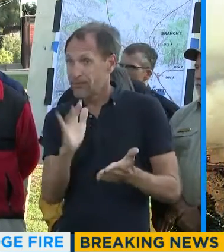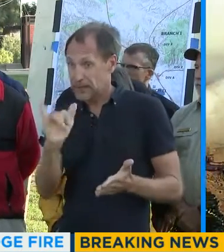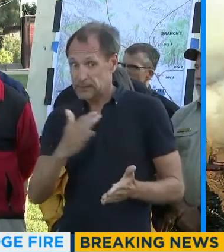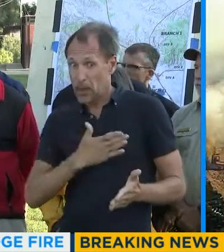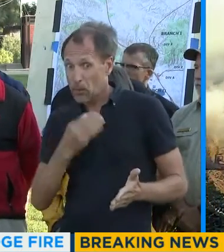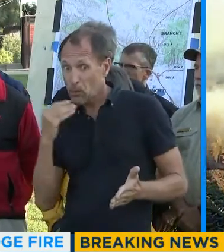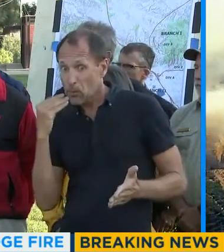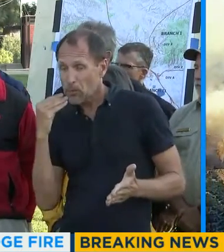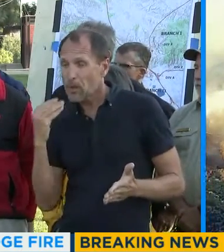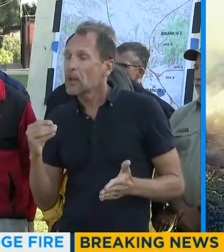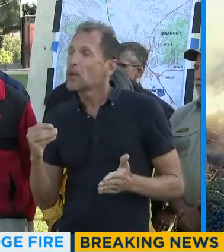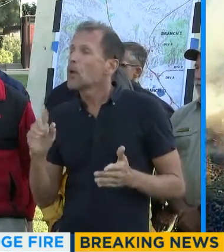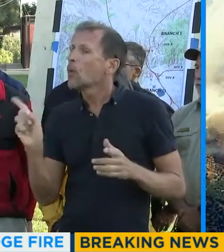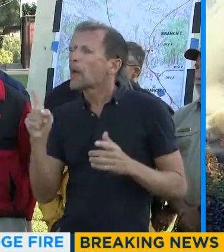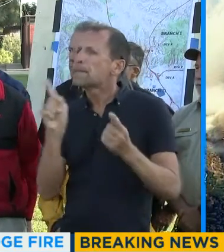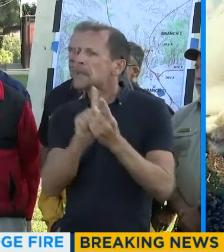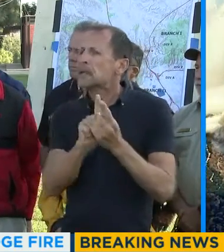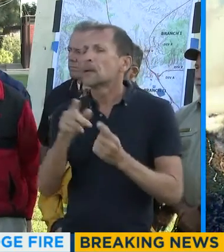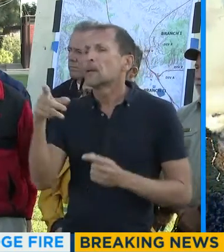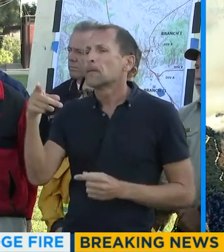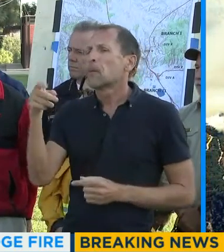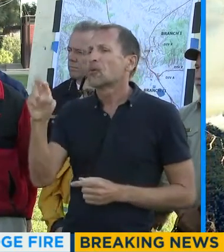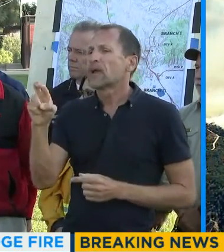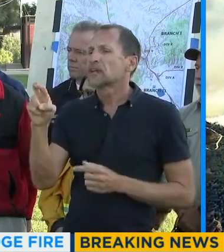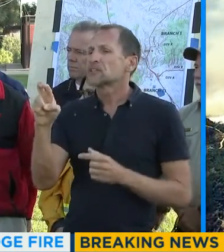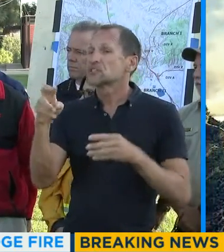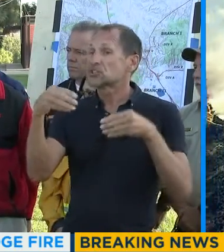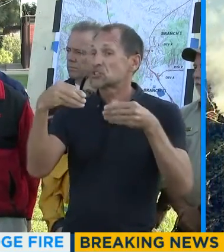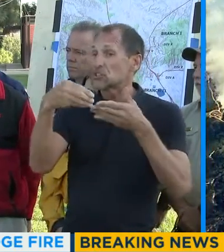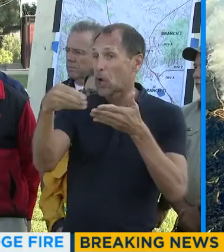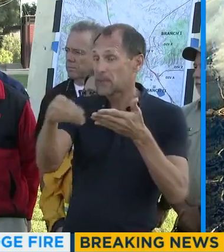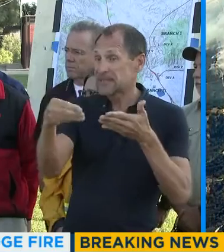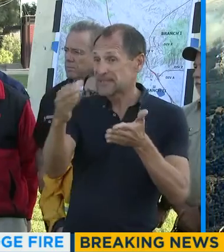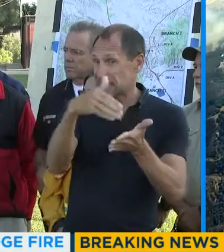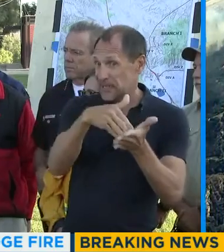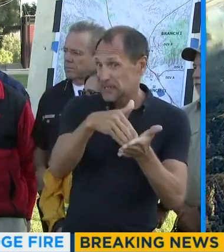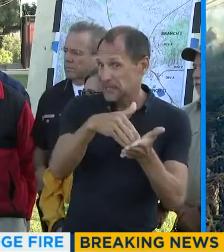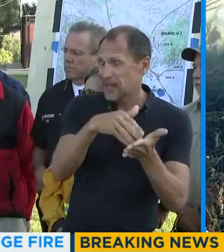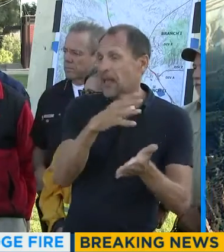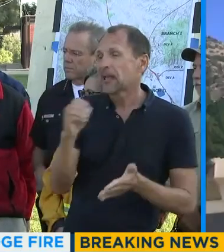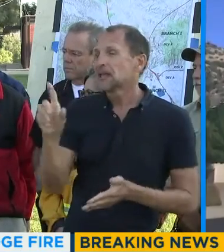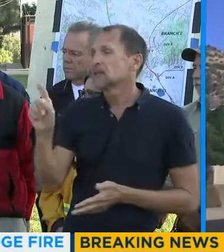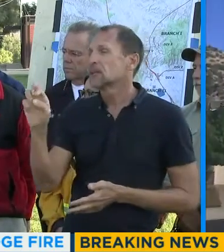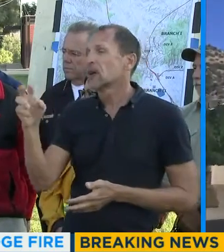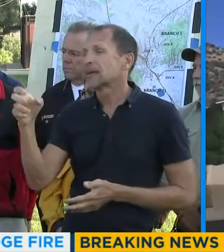locations are the Porter Ranch Shopping Center and the Target Shopping Center at